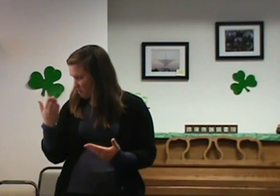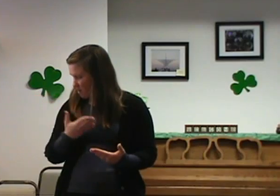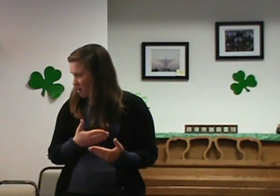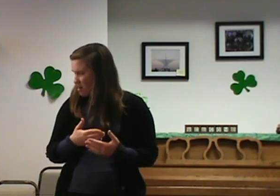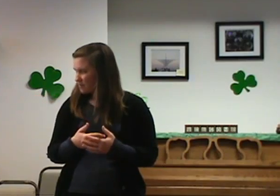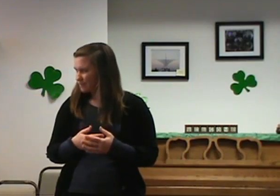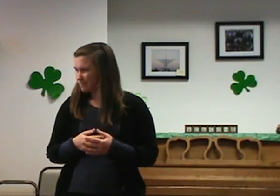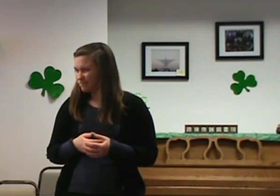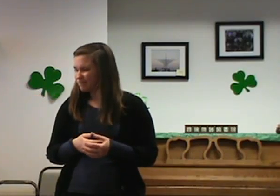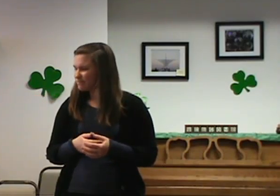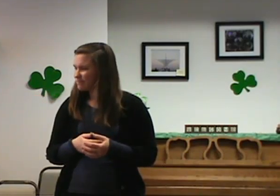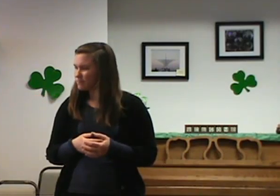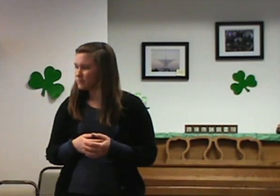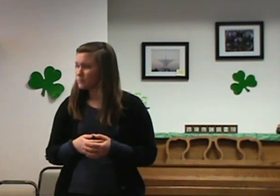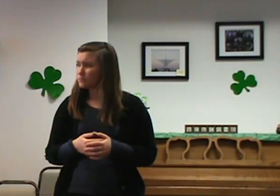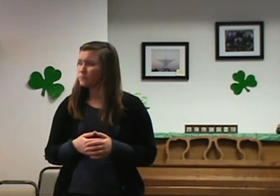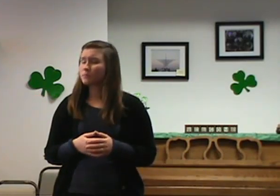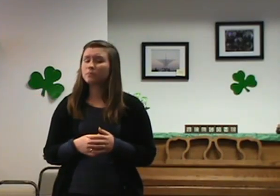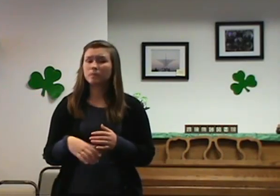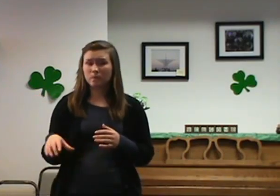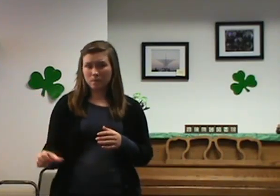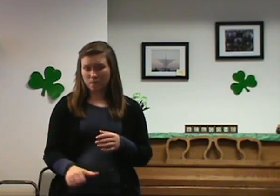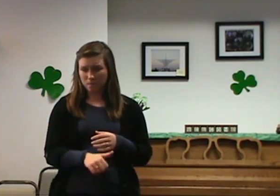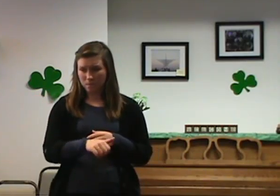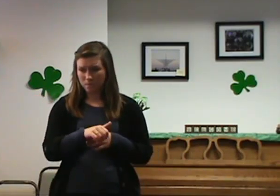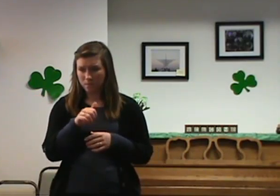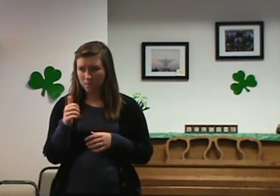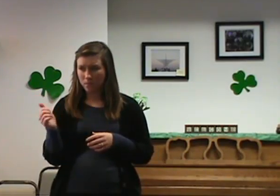Once in a while. and here's on the Freedom's